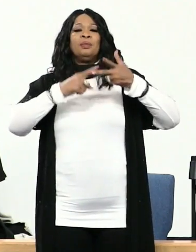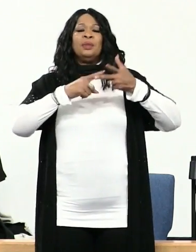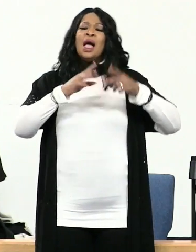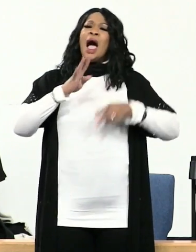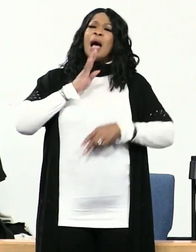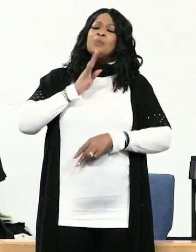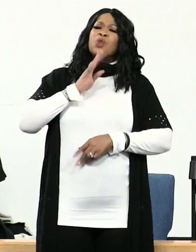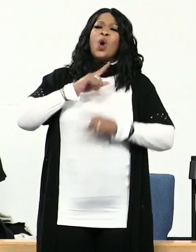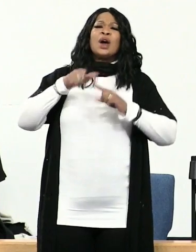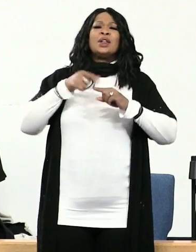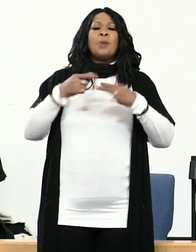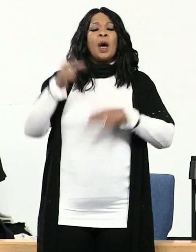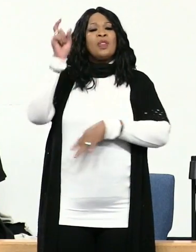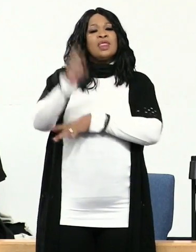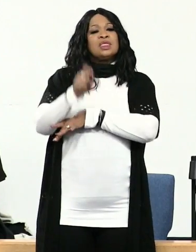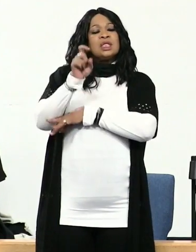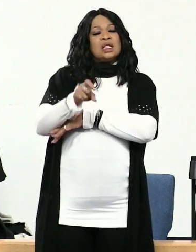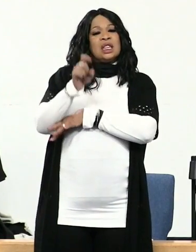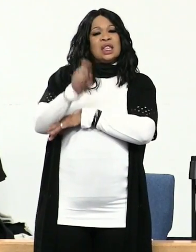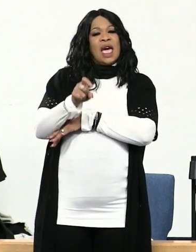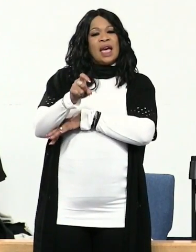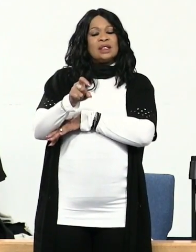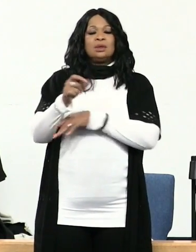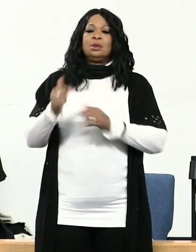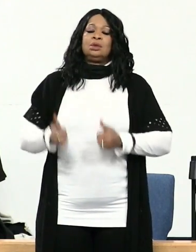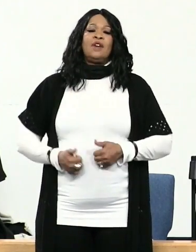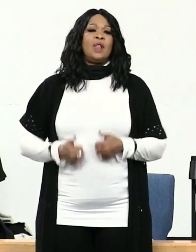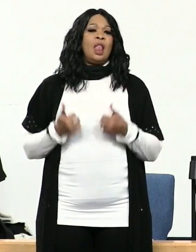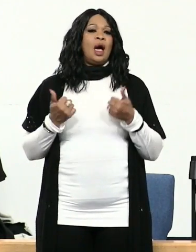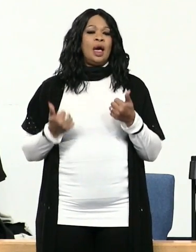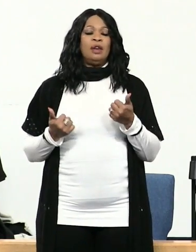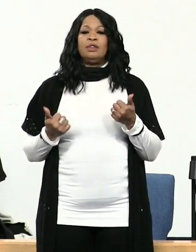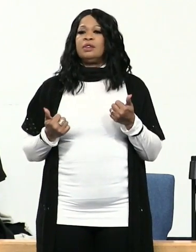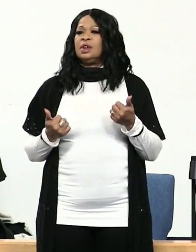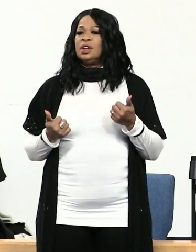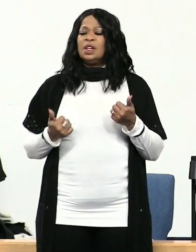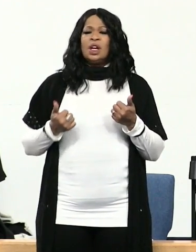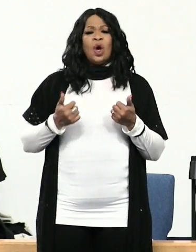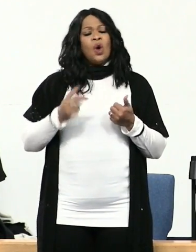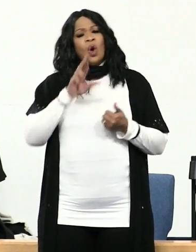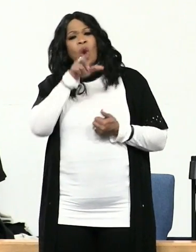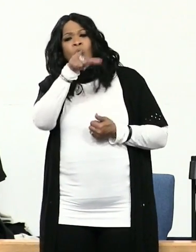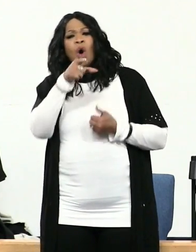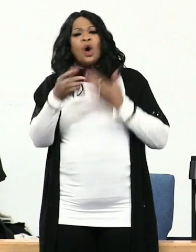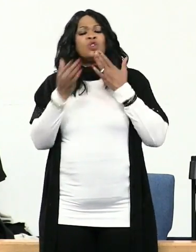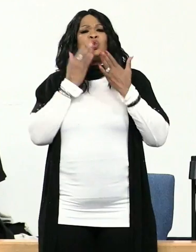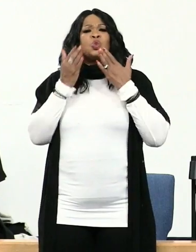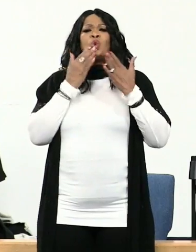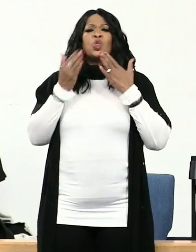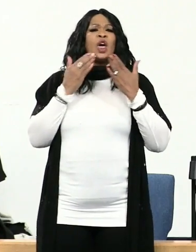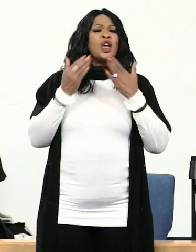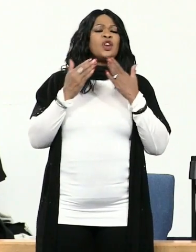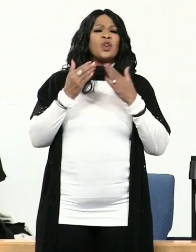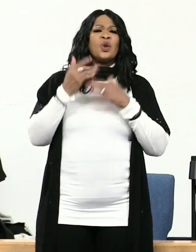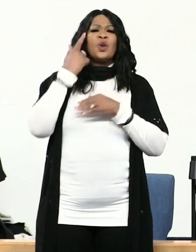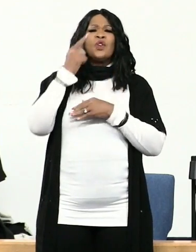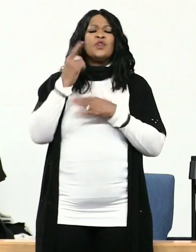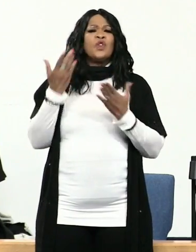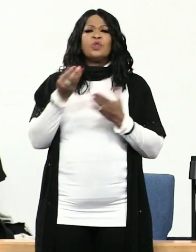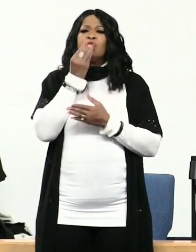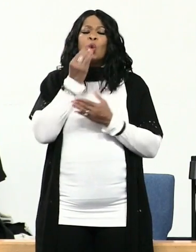talking about the necessities of life. Are you thankful for